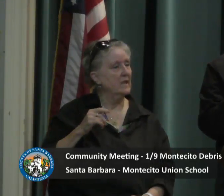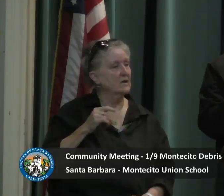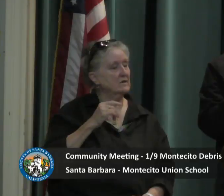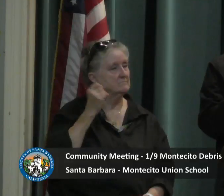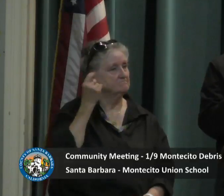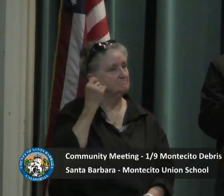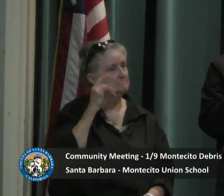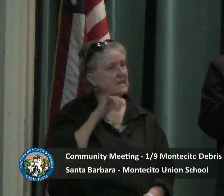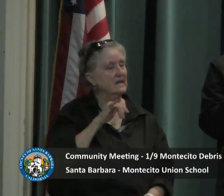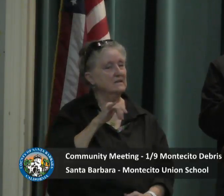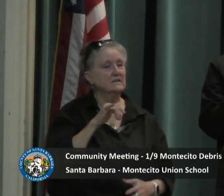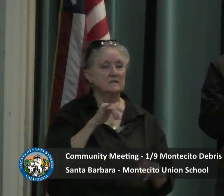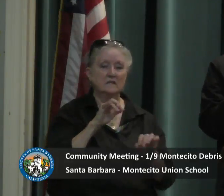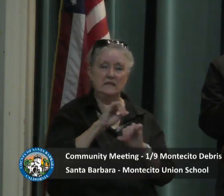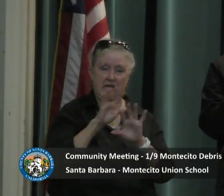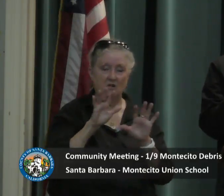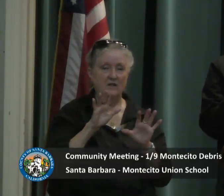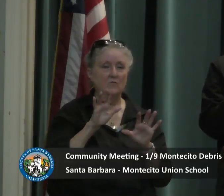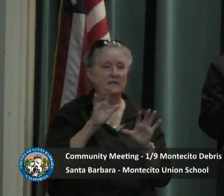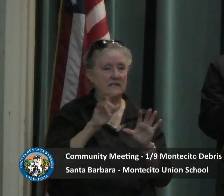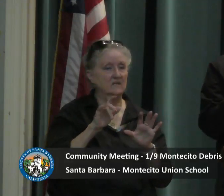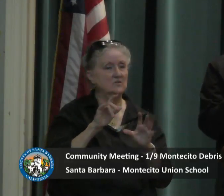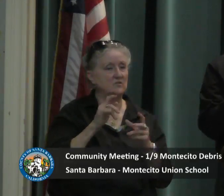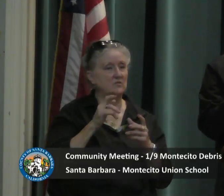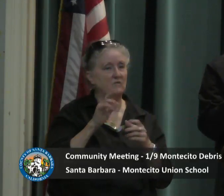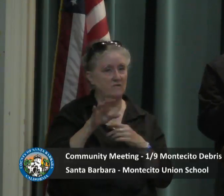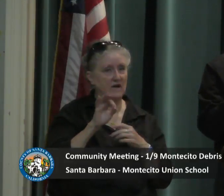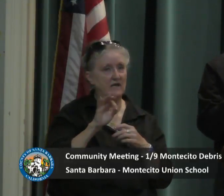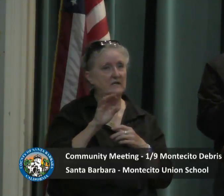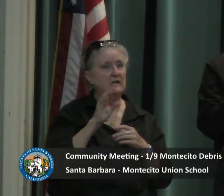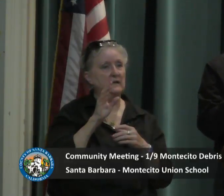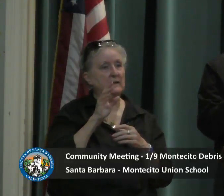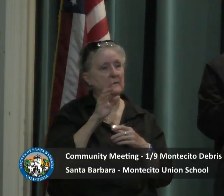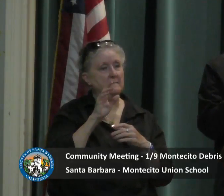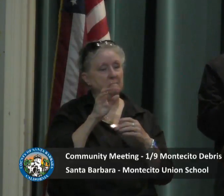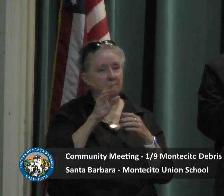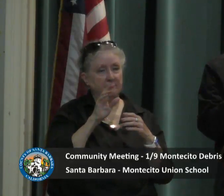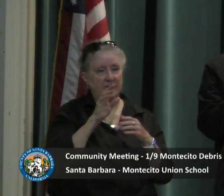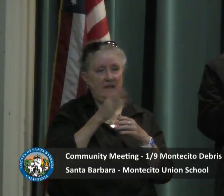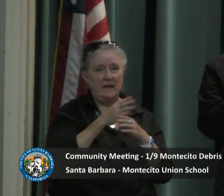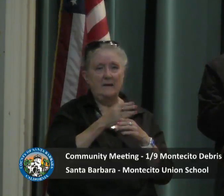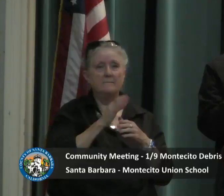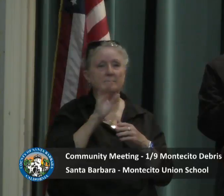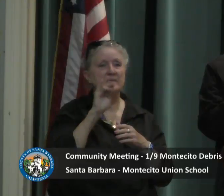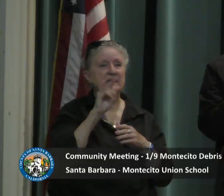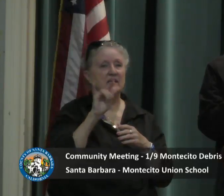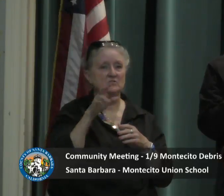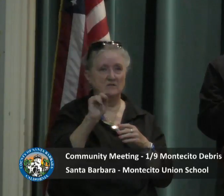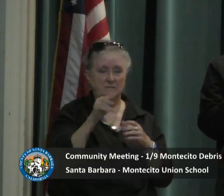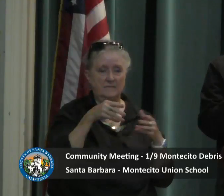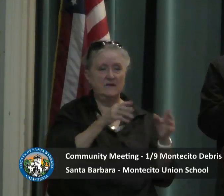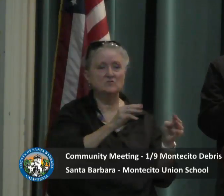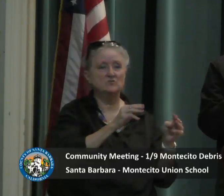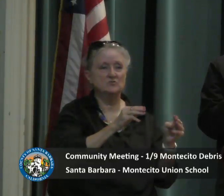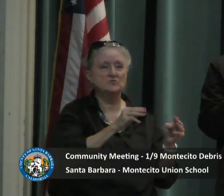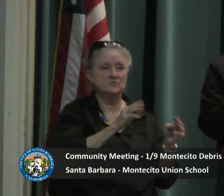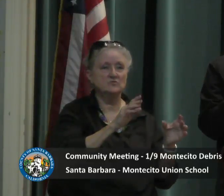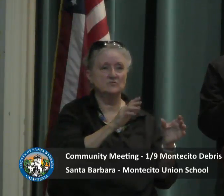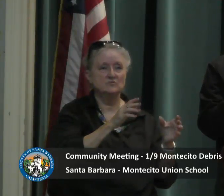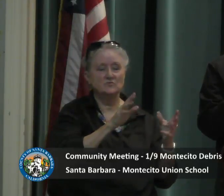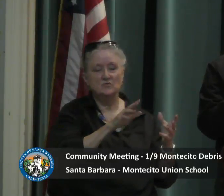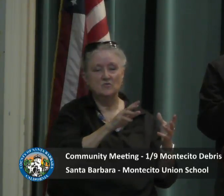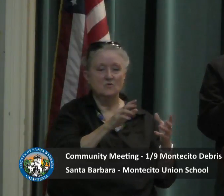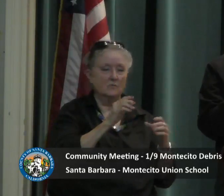said, clearly we need to come up with mitigation measures to protect ourselves in the future. And so